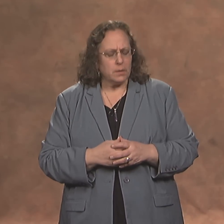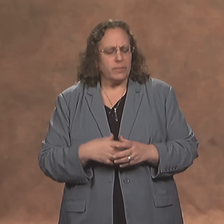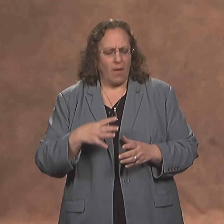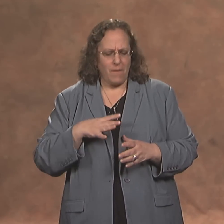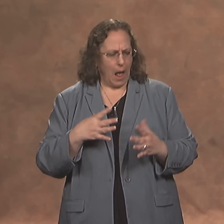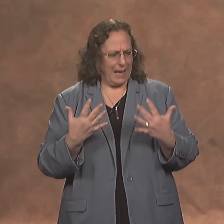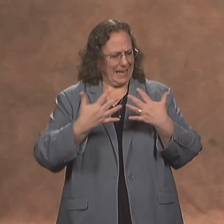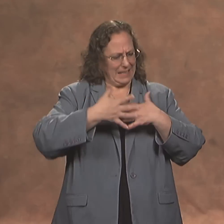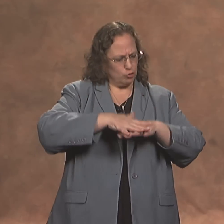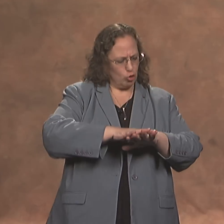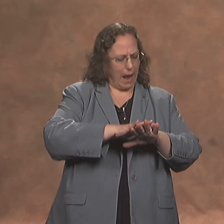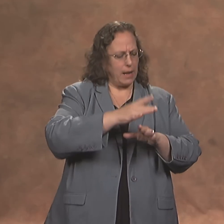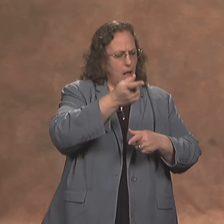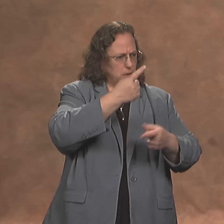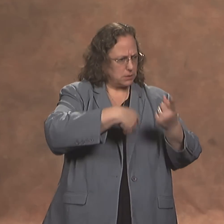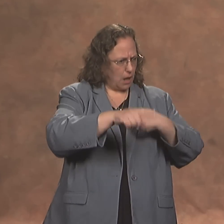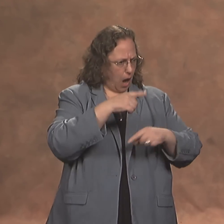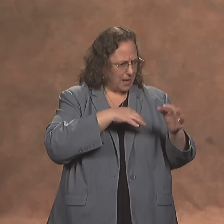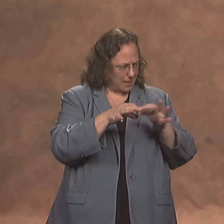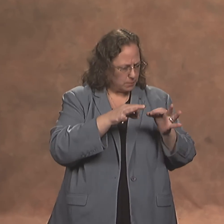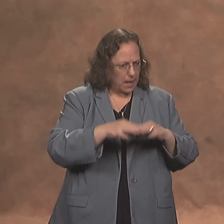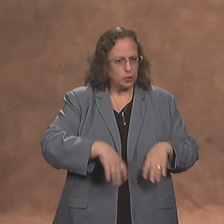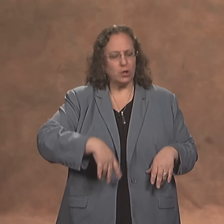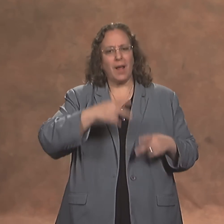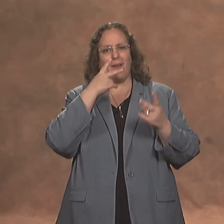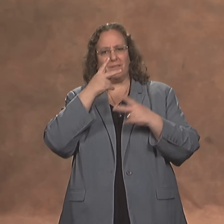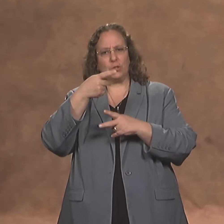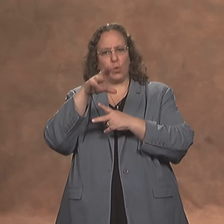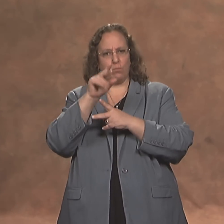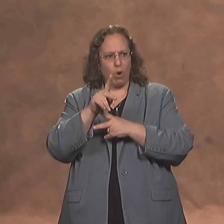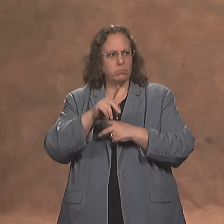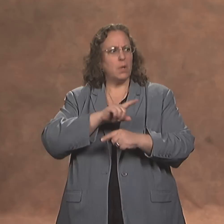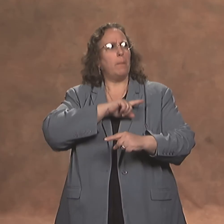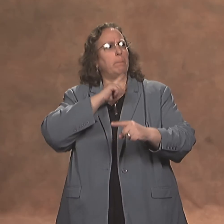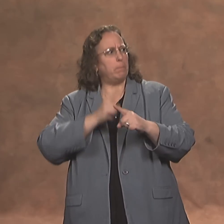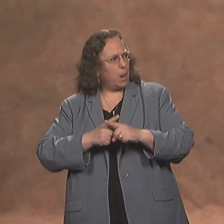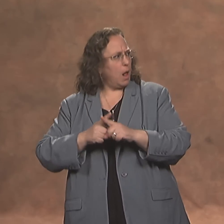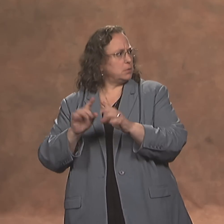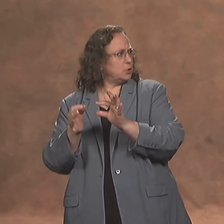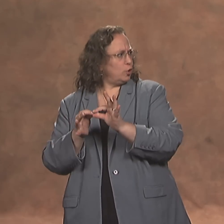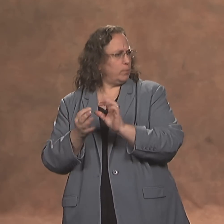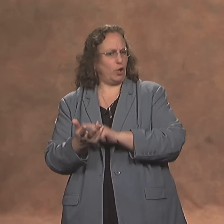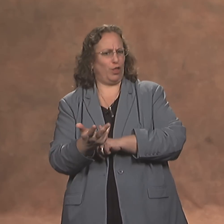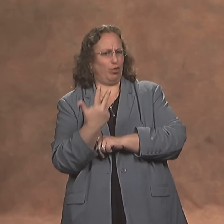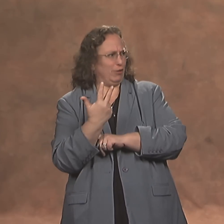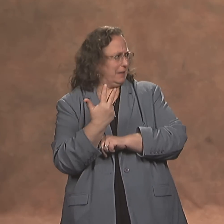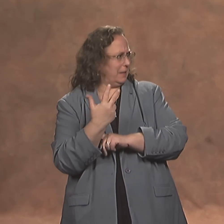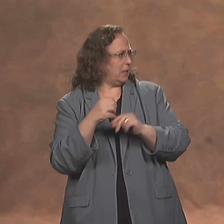signed explanations with visual props and interpreters in the mainstream classroom?